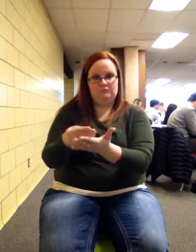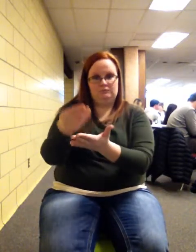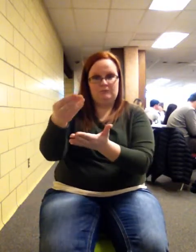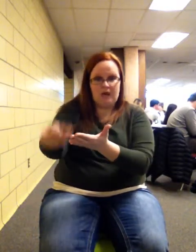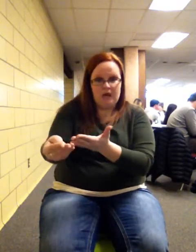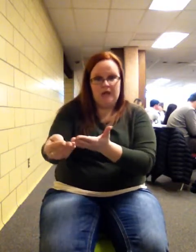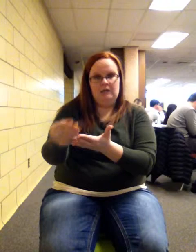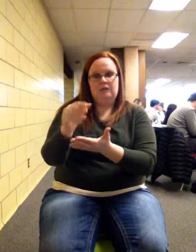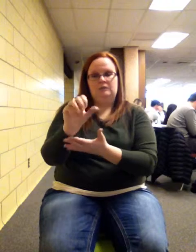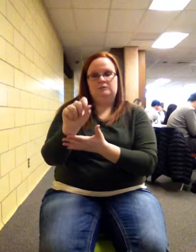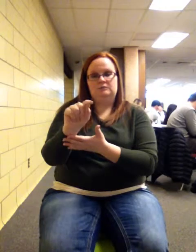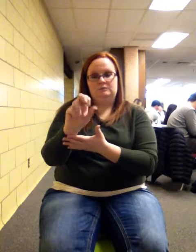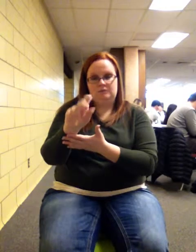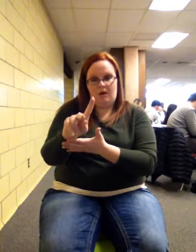bonds in different companies.